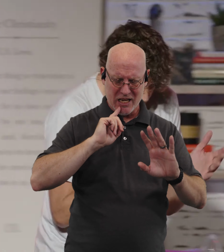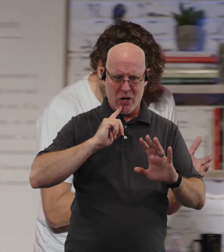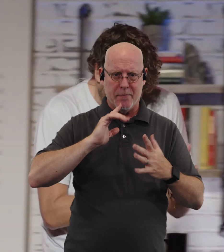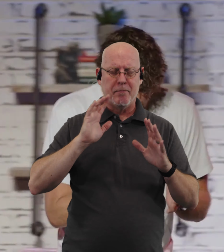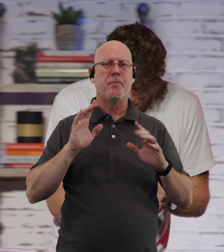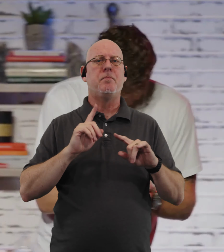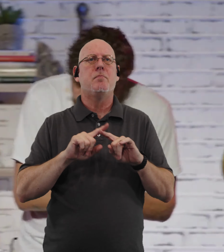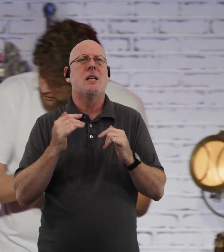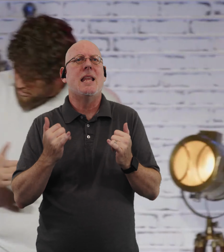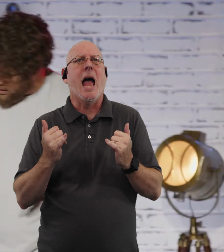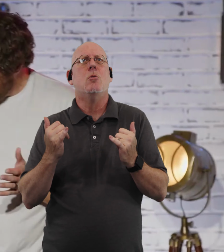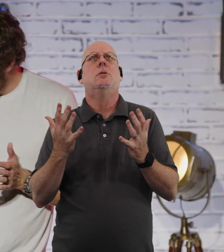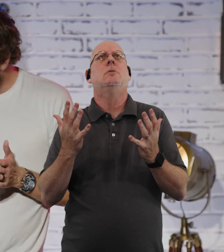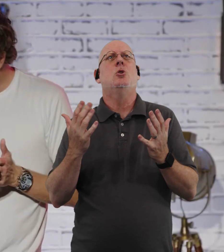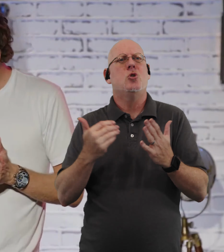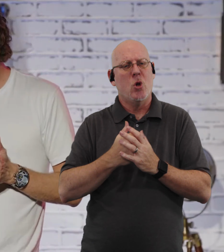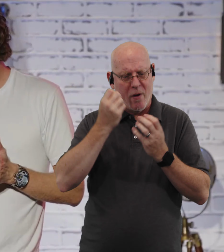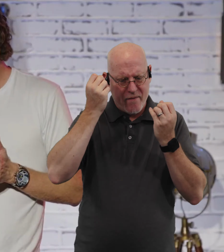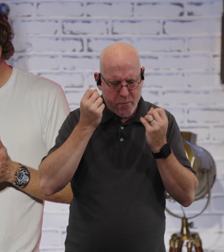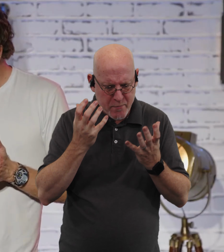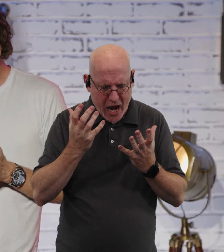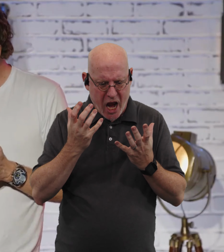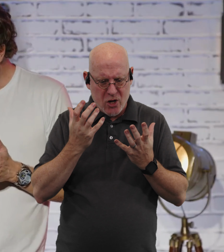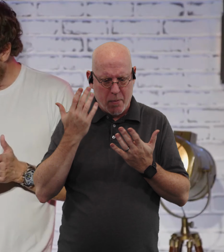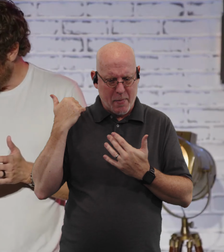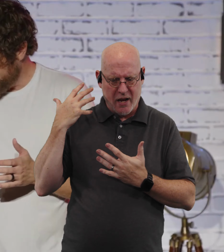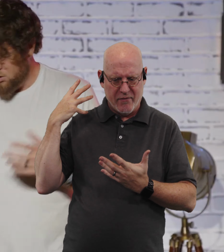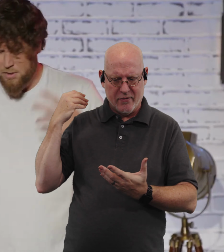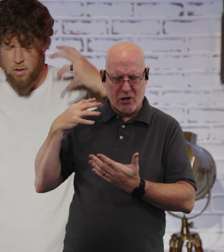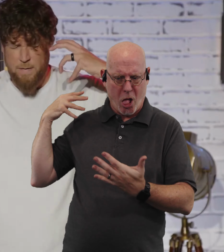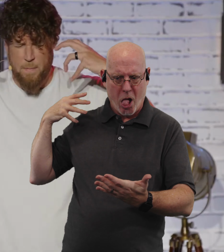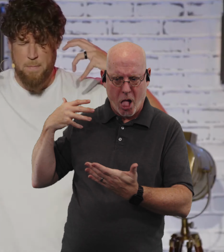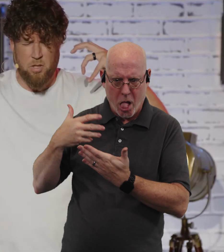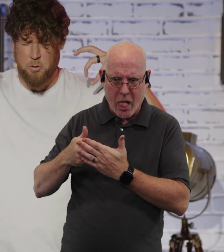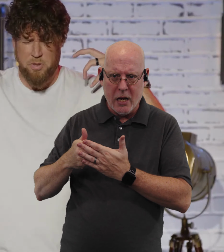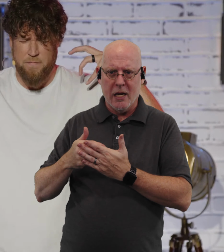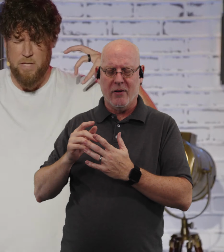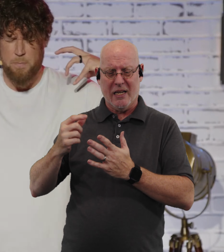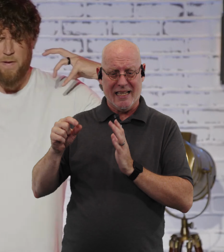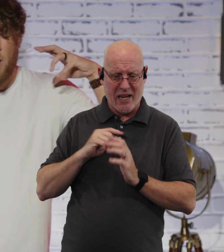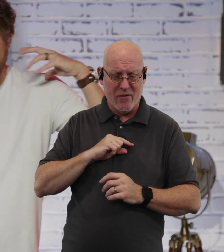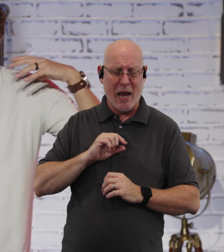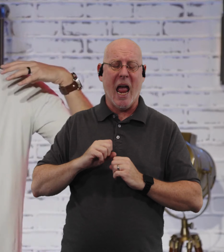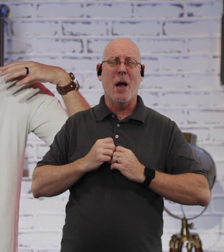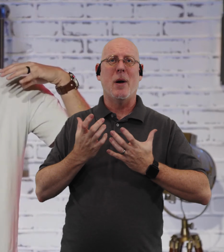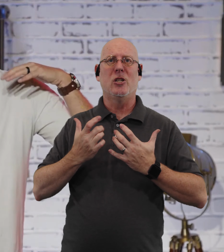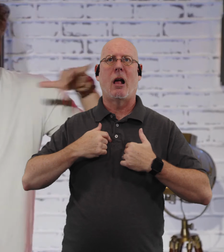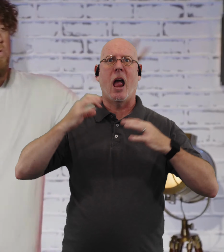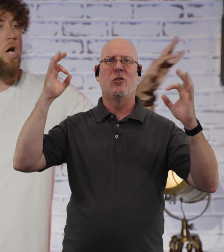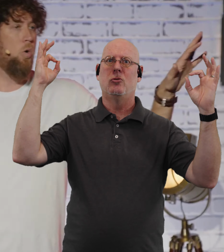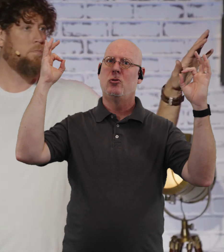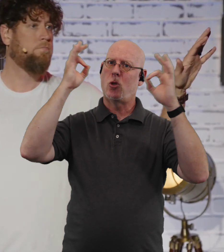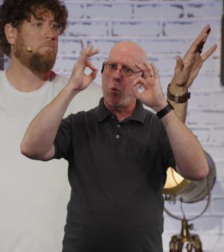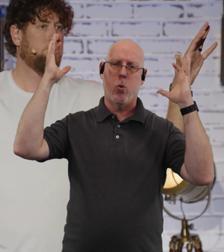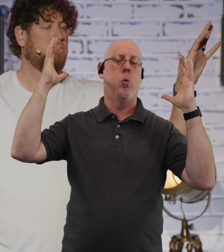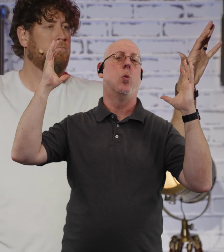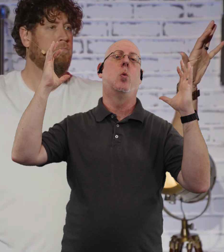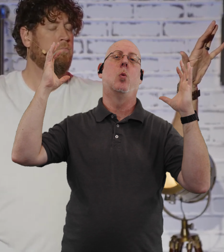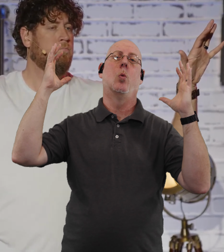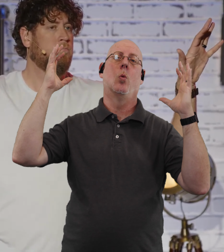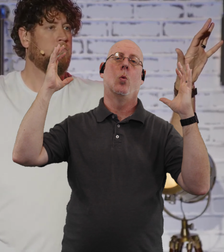that's how I, and now I'm like, man, new information over the course of the last 15 years has enlightened my mind, but it's also just convinced me of how much I don't know.